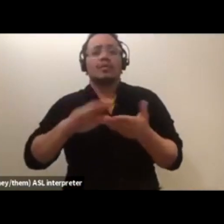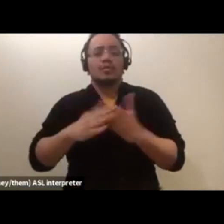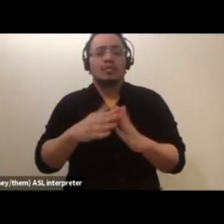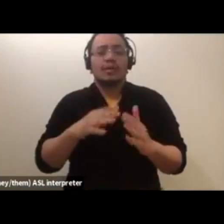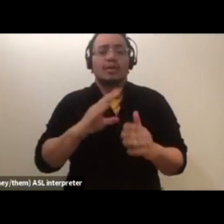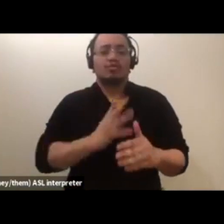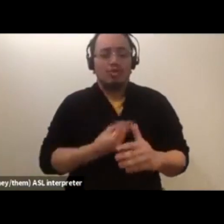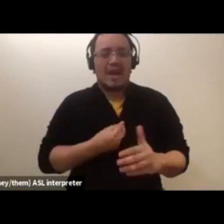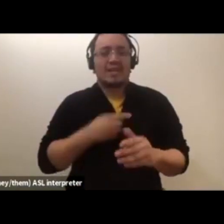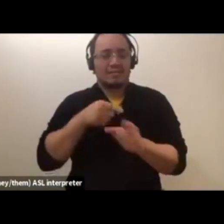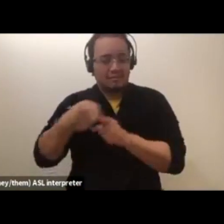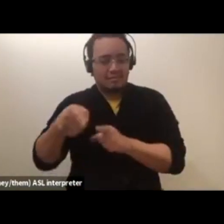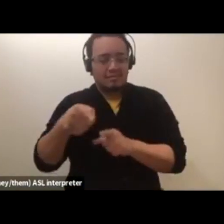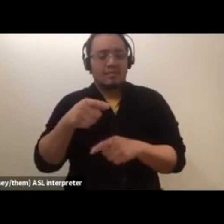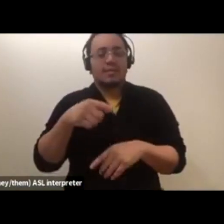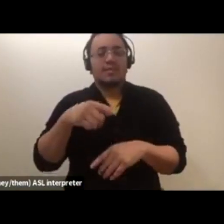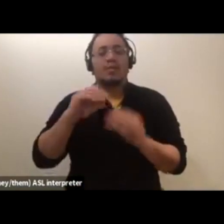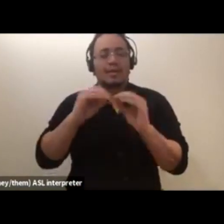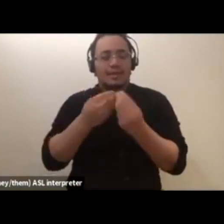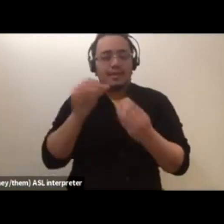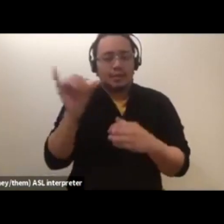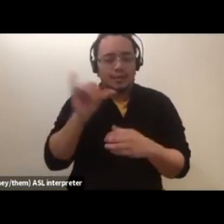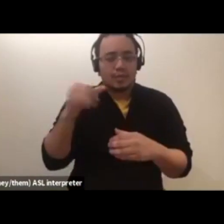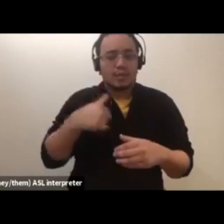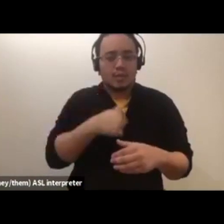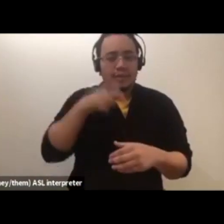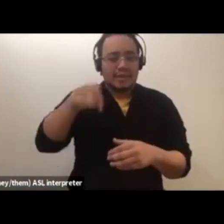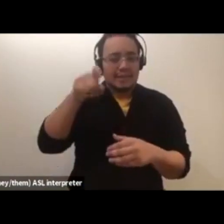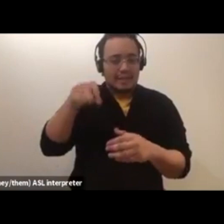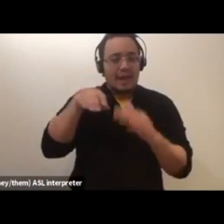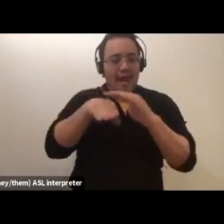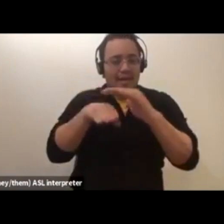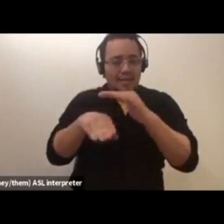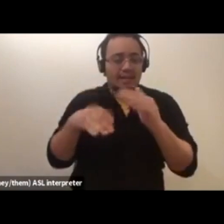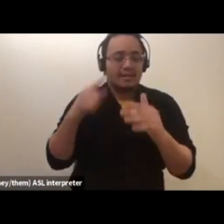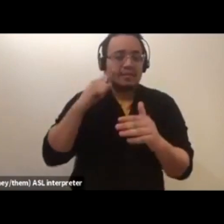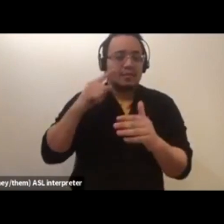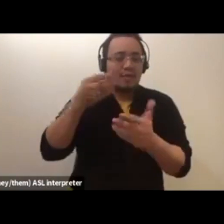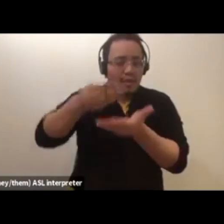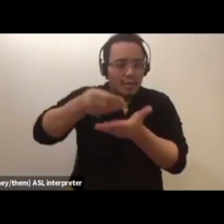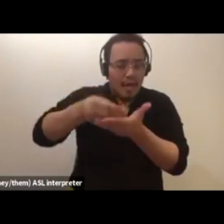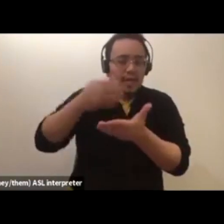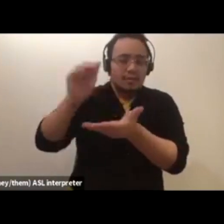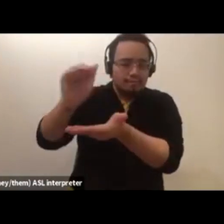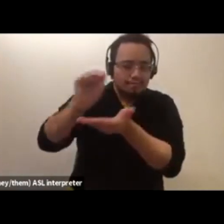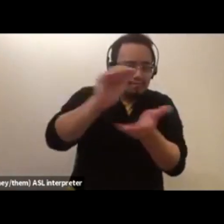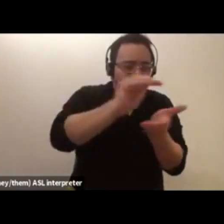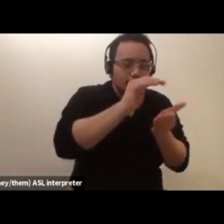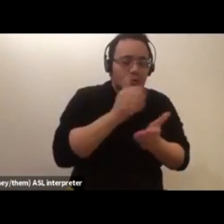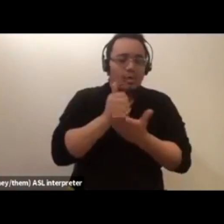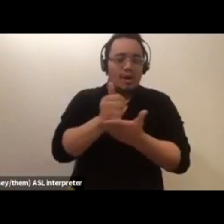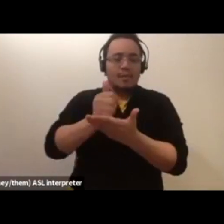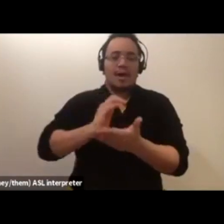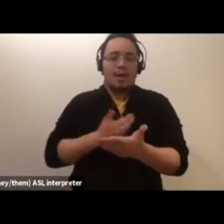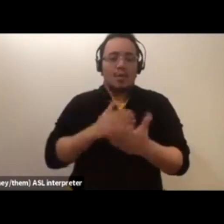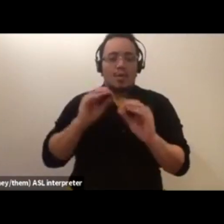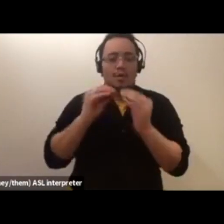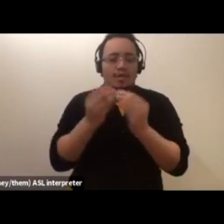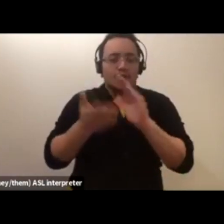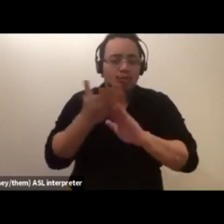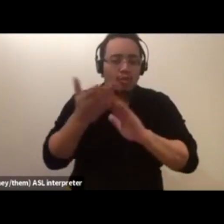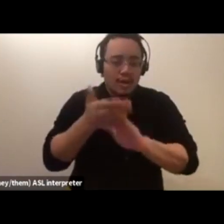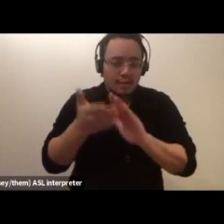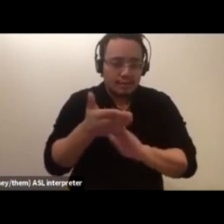to these dollars. And I would also send a suggestion to our Black trans or trans-led organizations around the